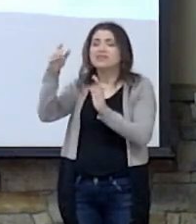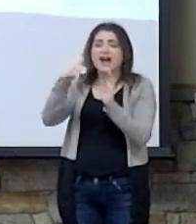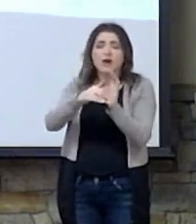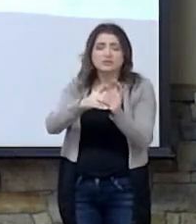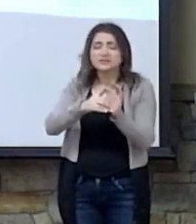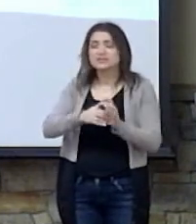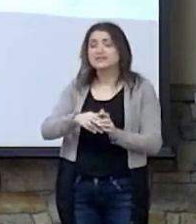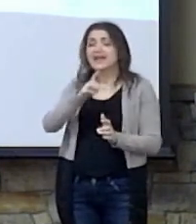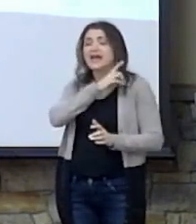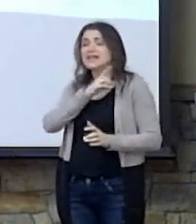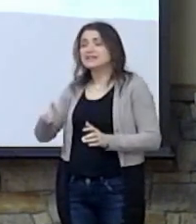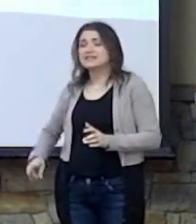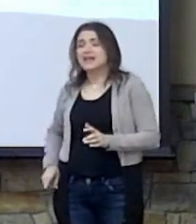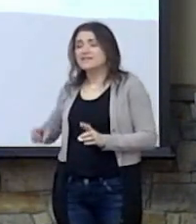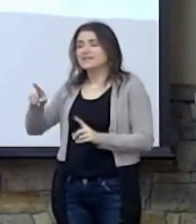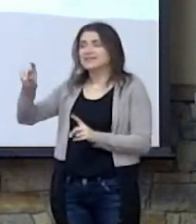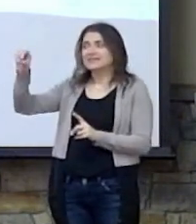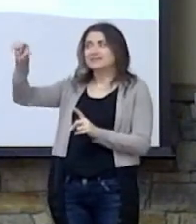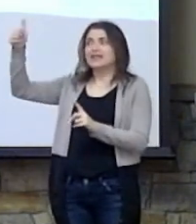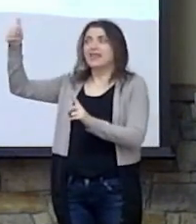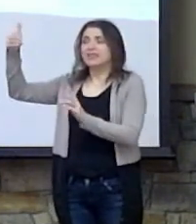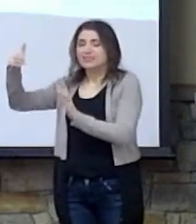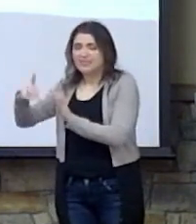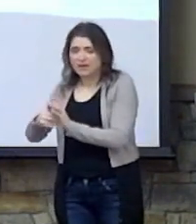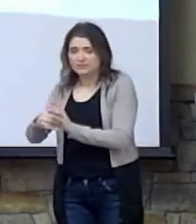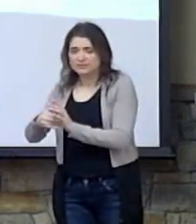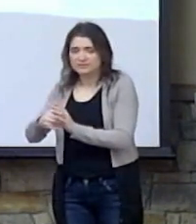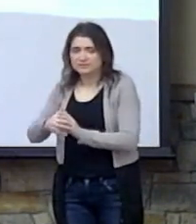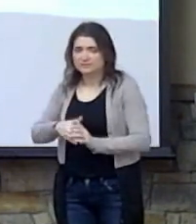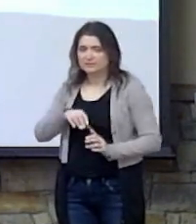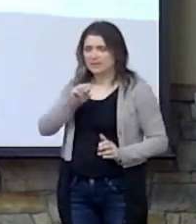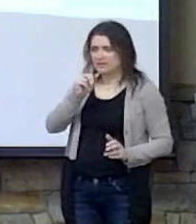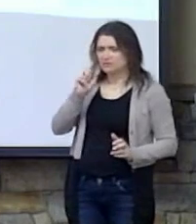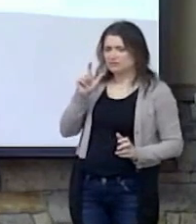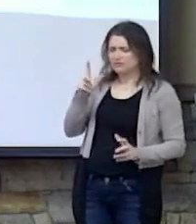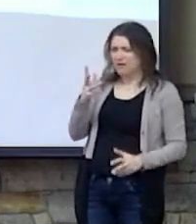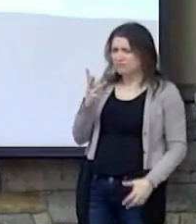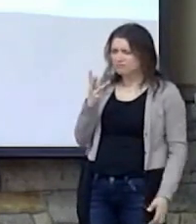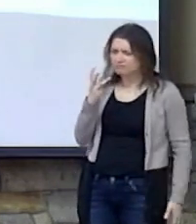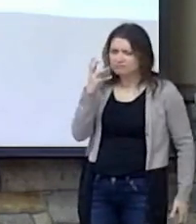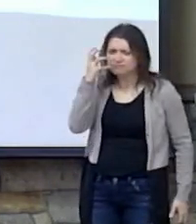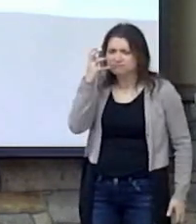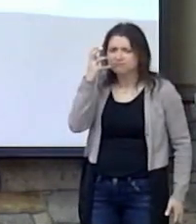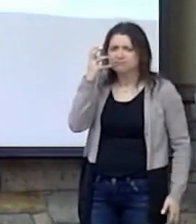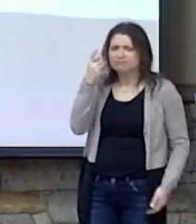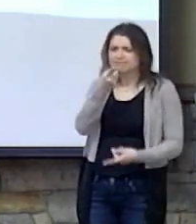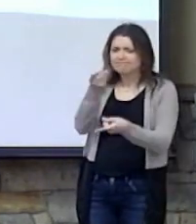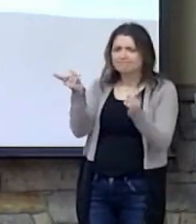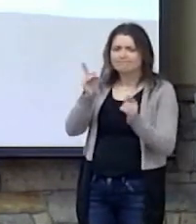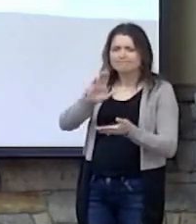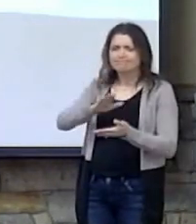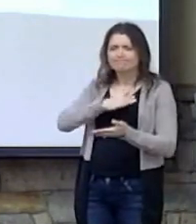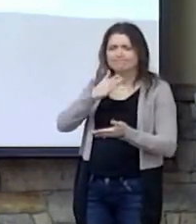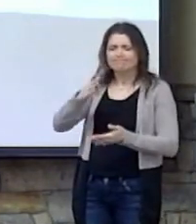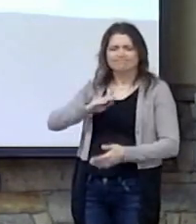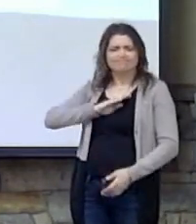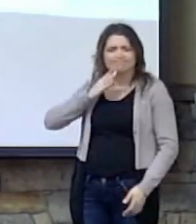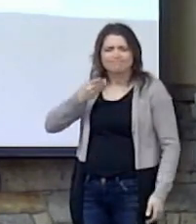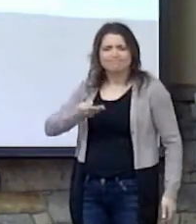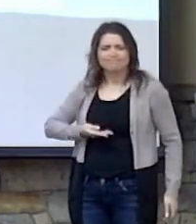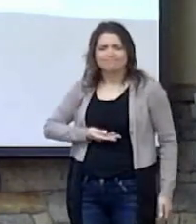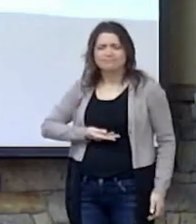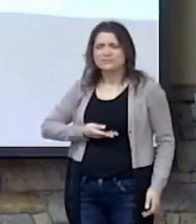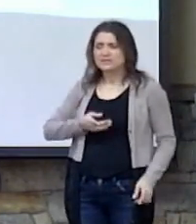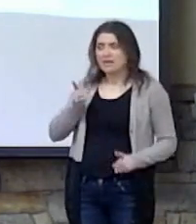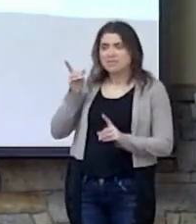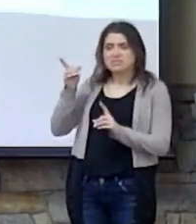his 10,000s. And Saul was very angry, and this saying displeased him. He said, They have